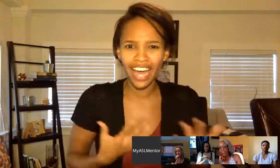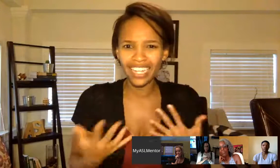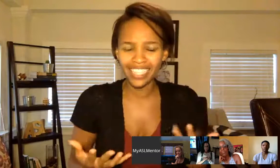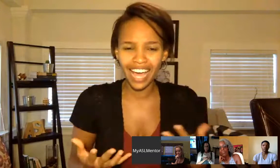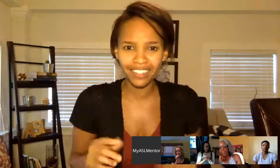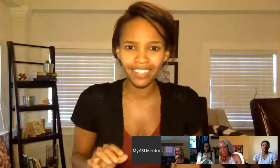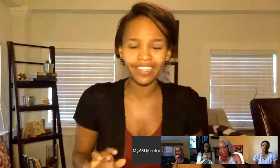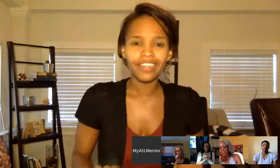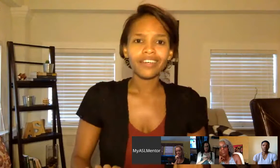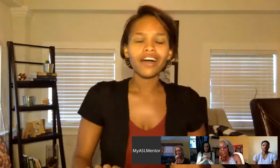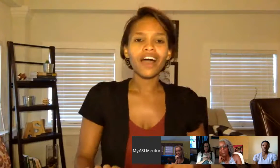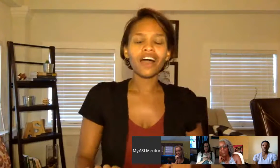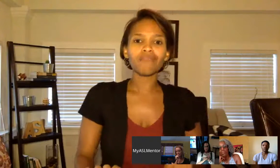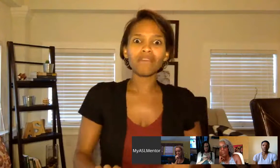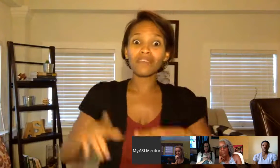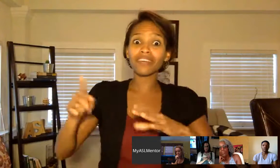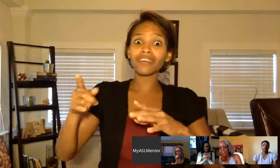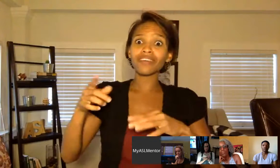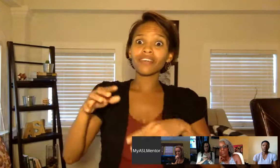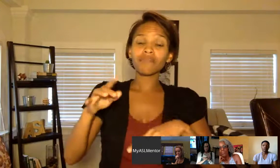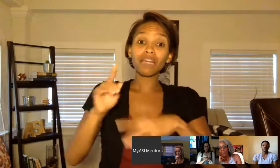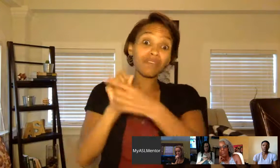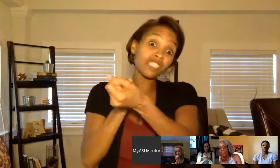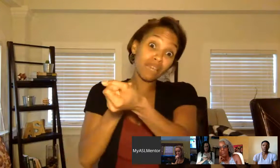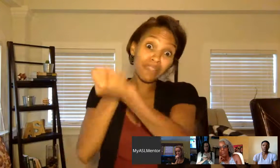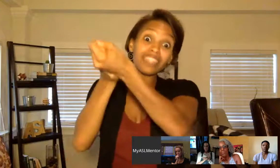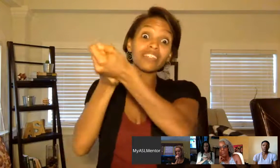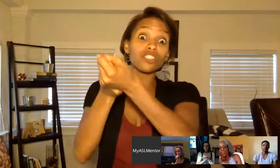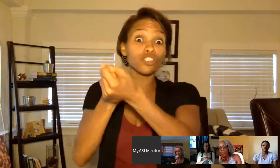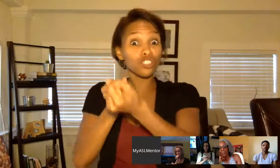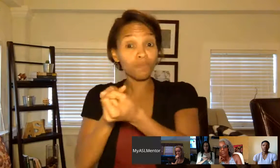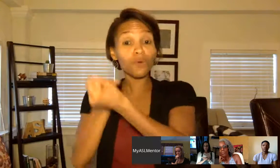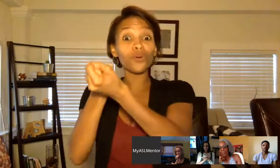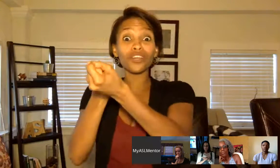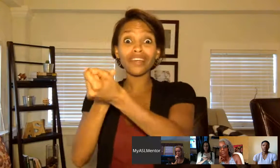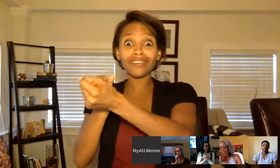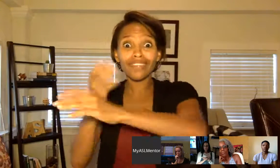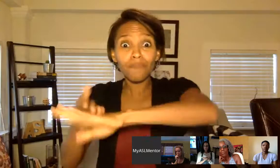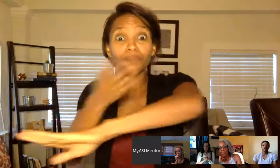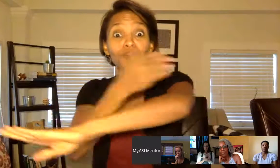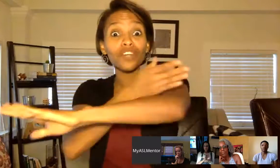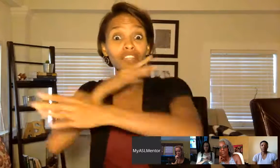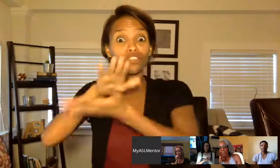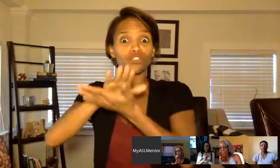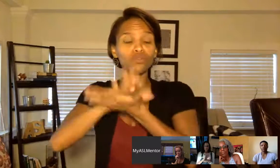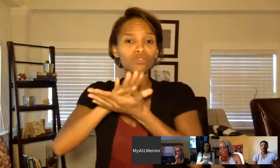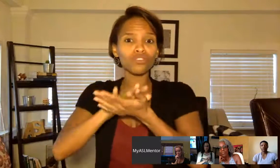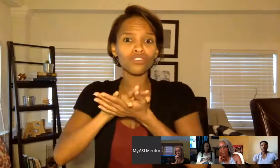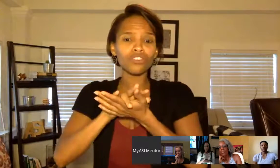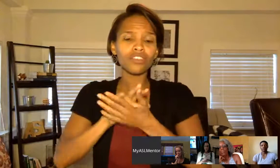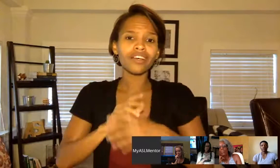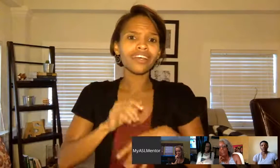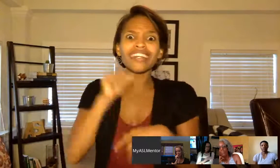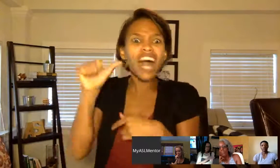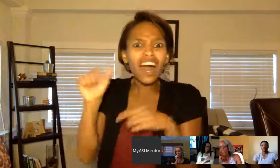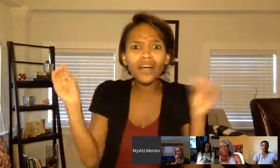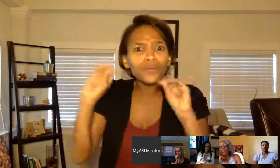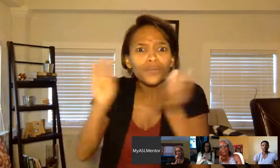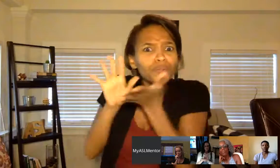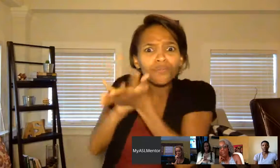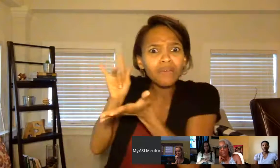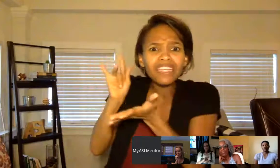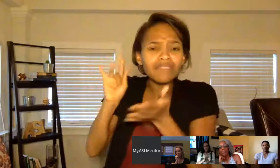on that exactly. Maybe it is supporting, improving the school,